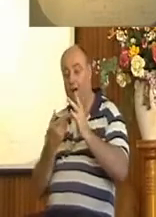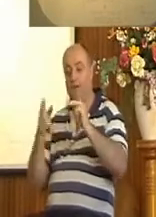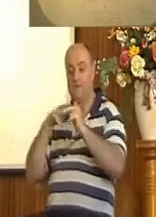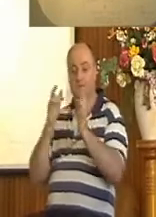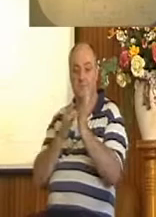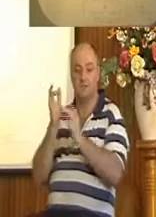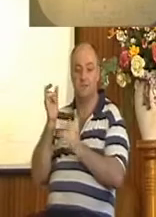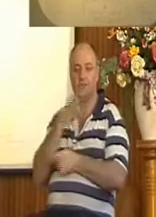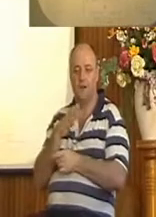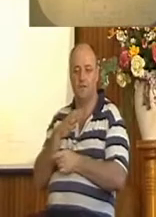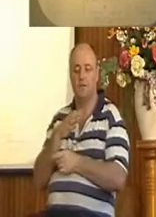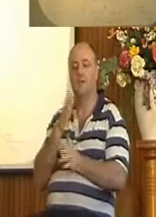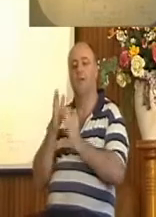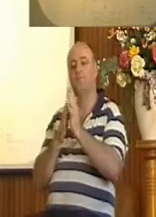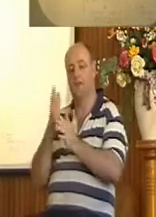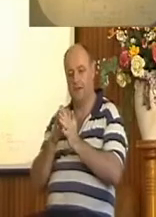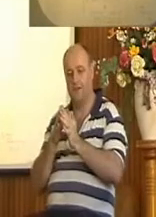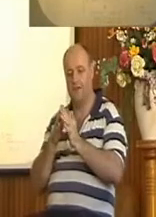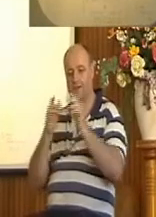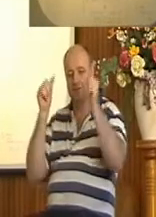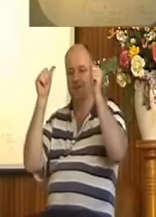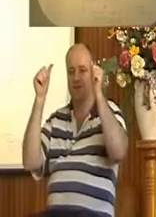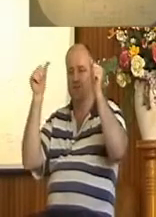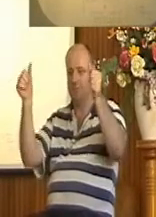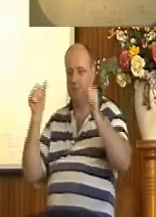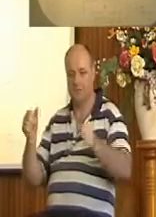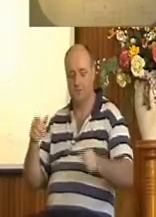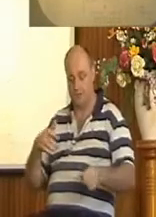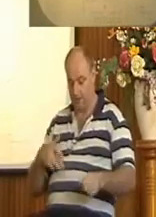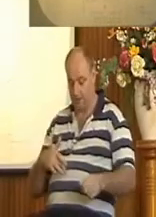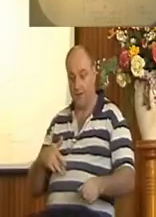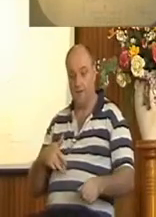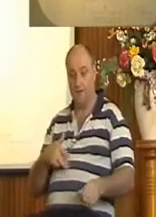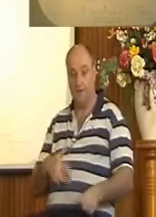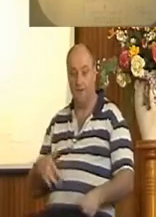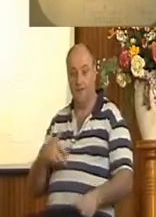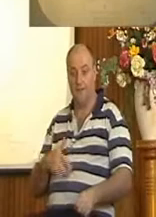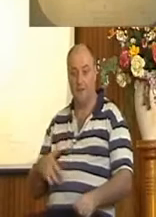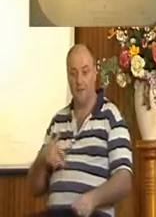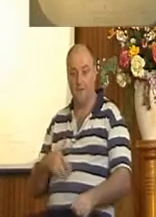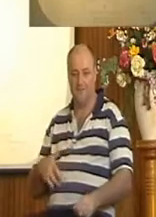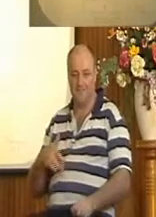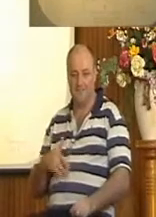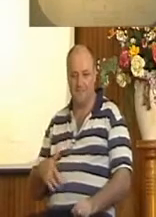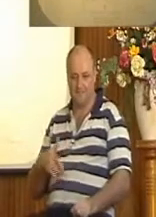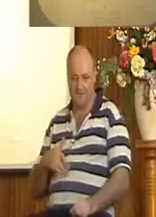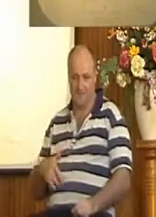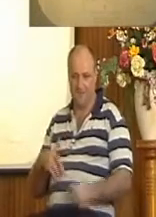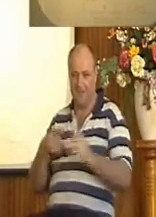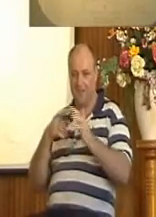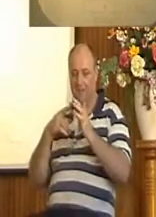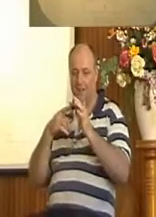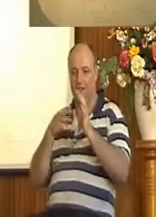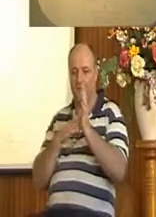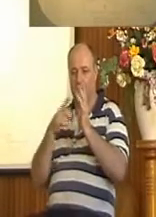the emotions of Christ, the way our Lord felt. The Greeks thought that the way you felt was